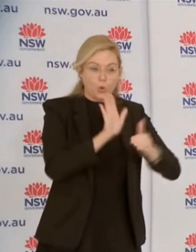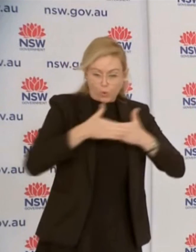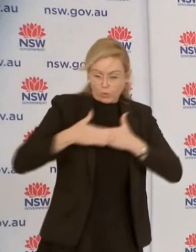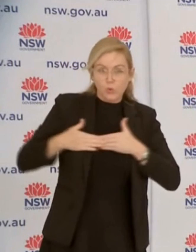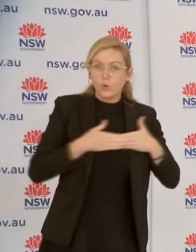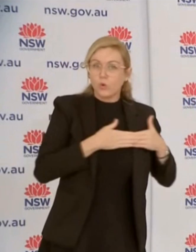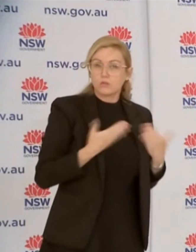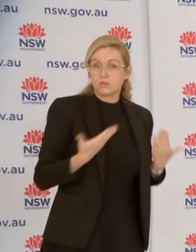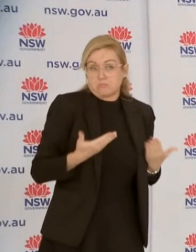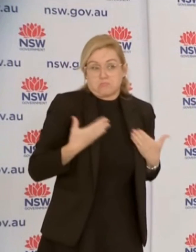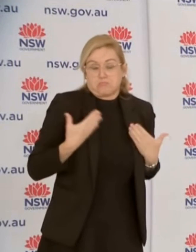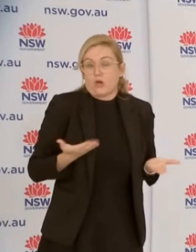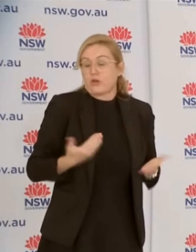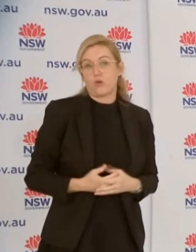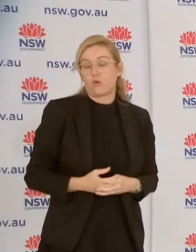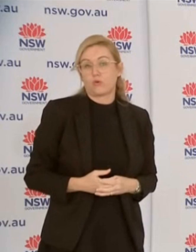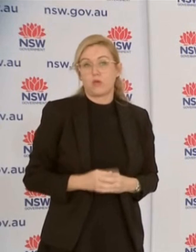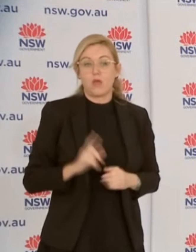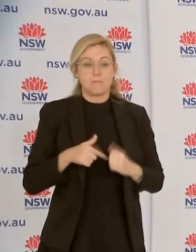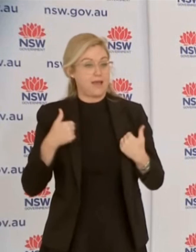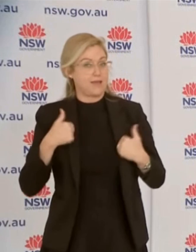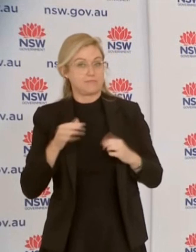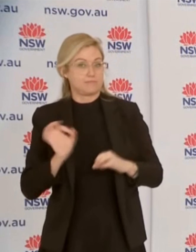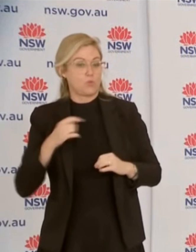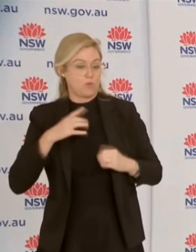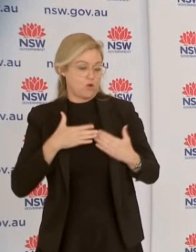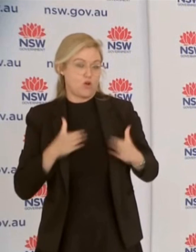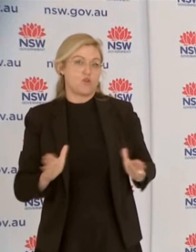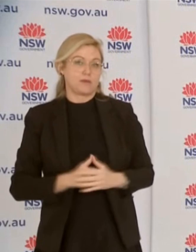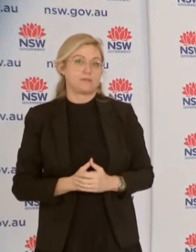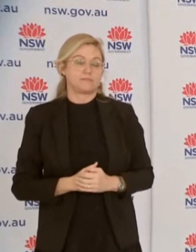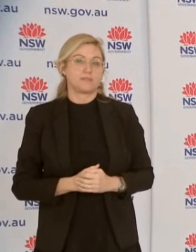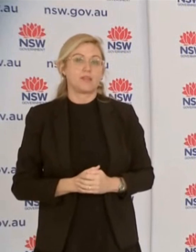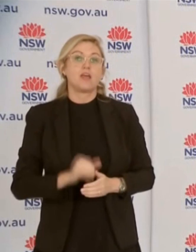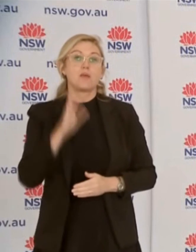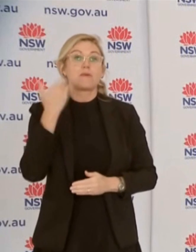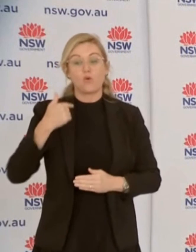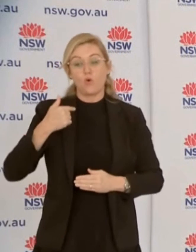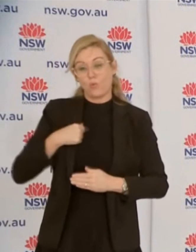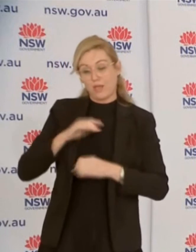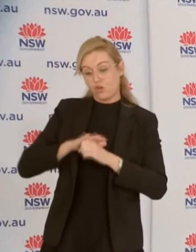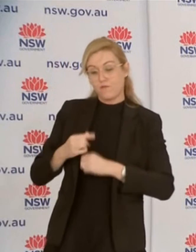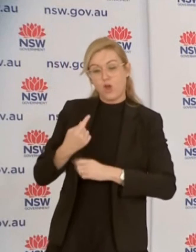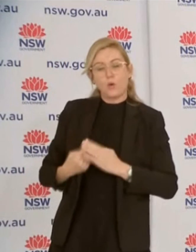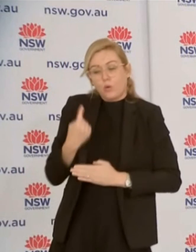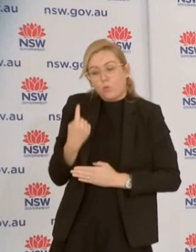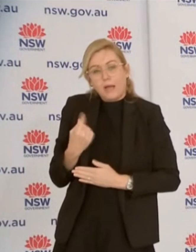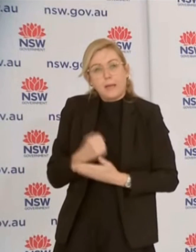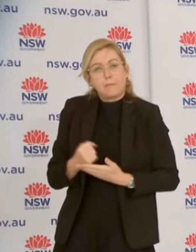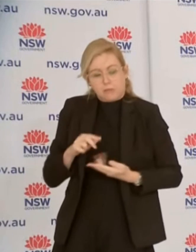COVID. And I make this point. Previously, other states would close to us when we had 1 case or 2